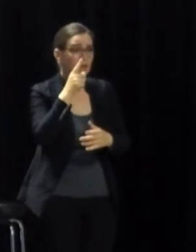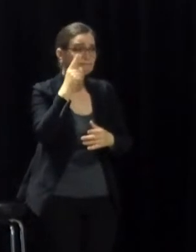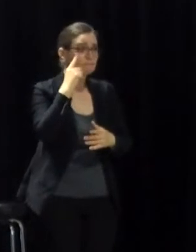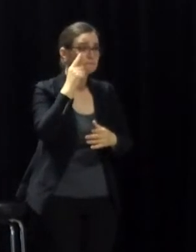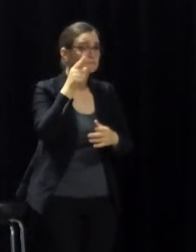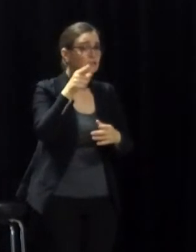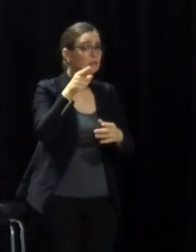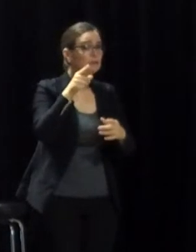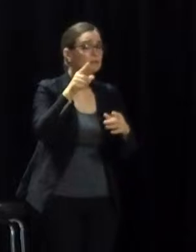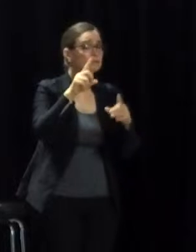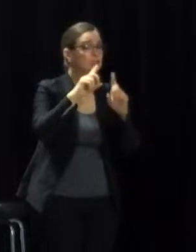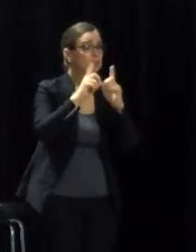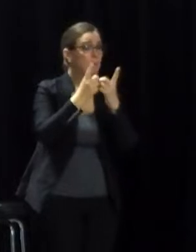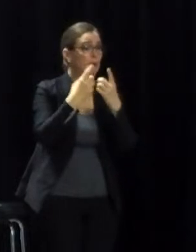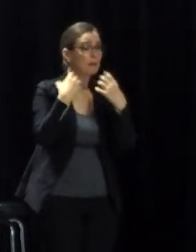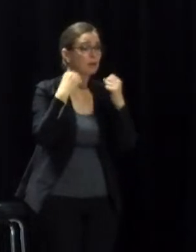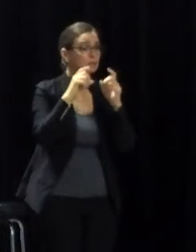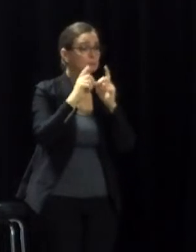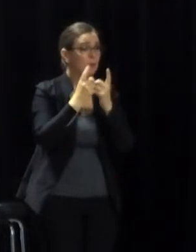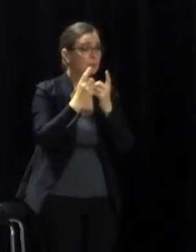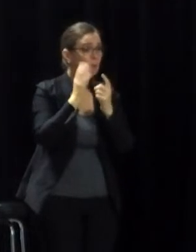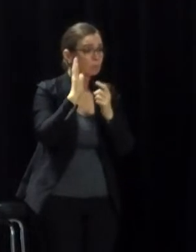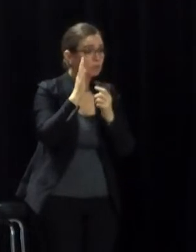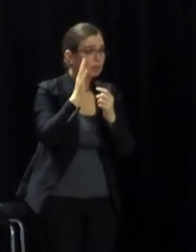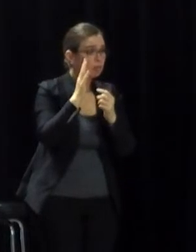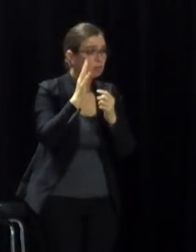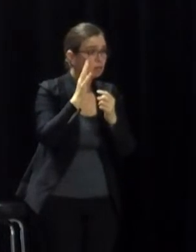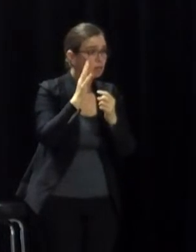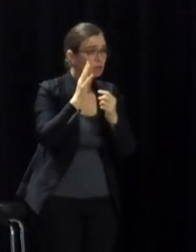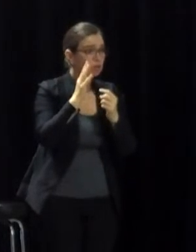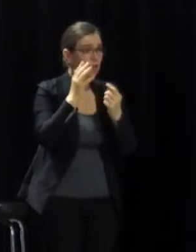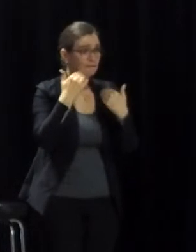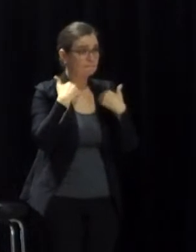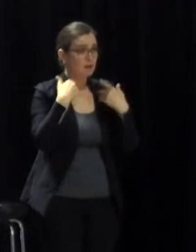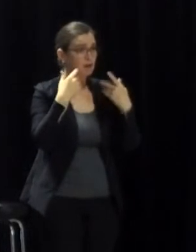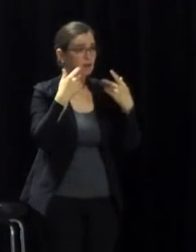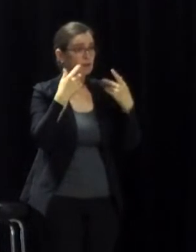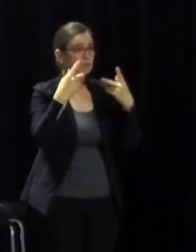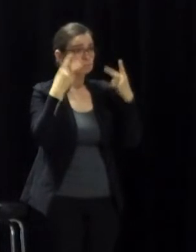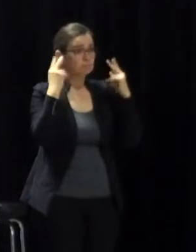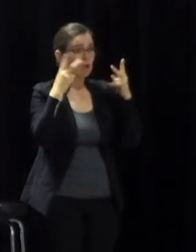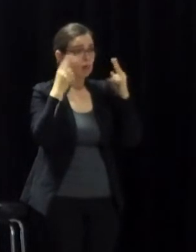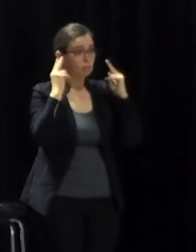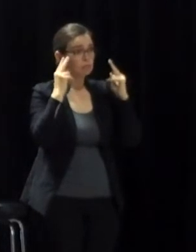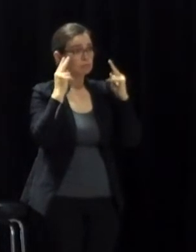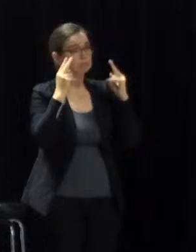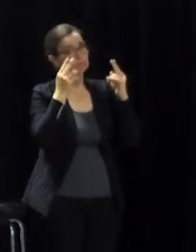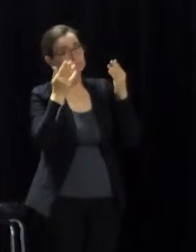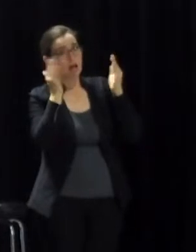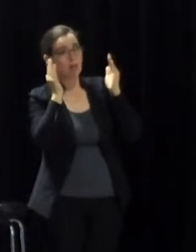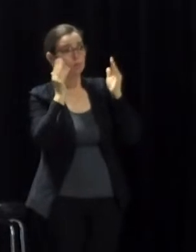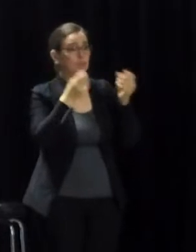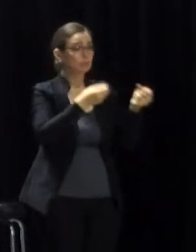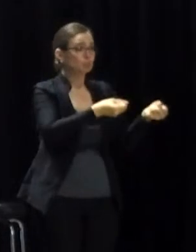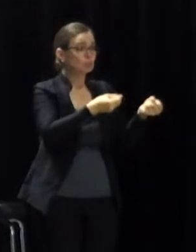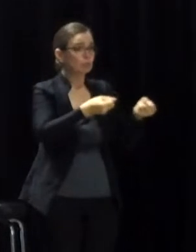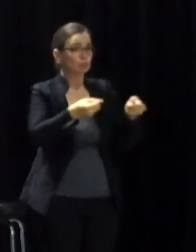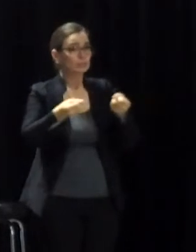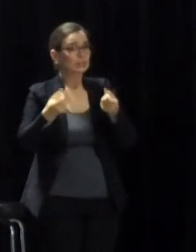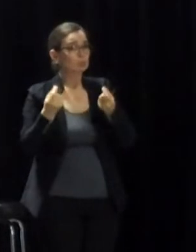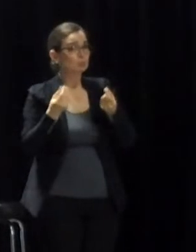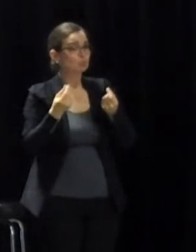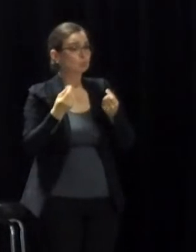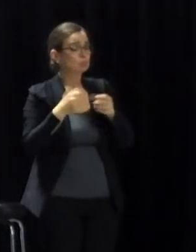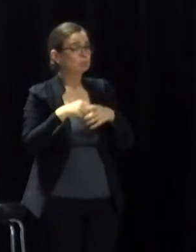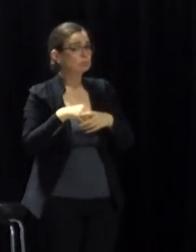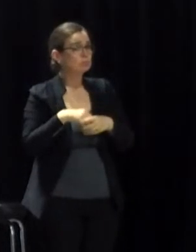okay. And again, I think with what the guidance that we've given out, the state's given out, if you're going to be giving out candy, if you